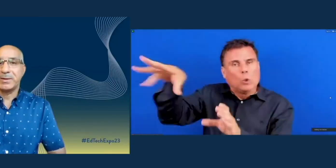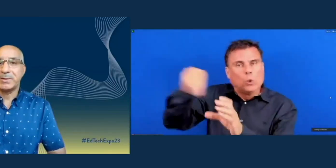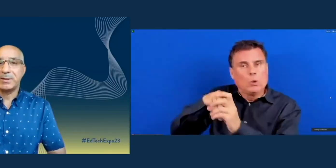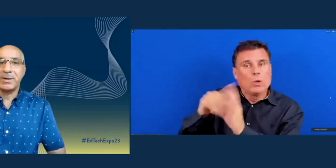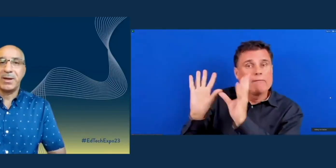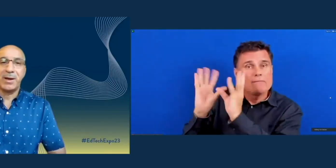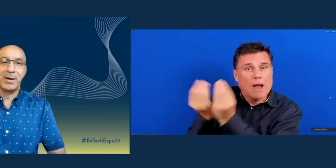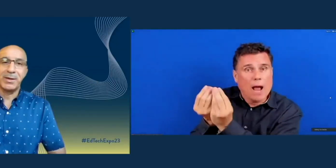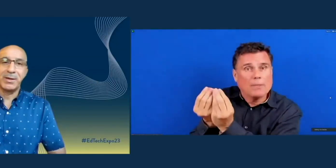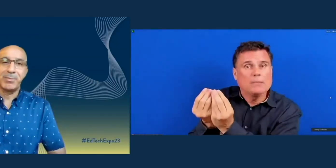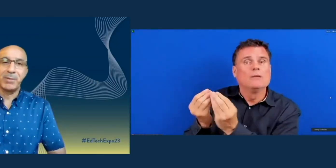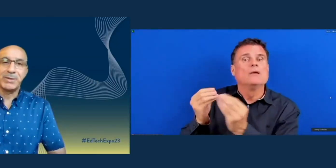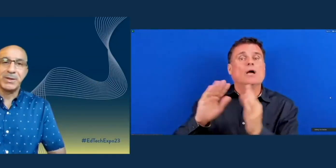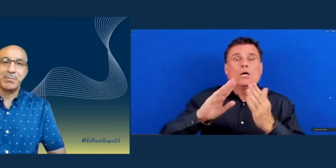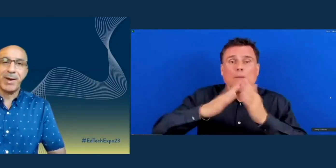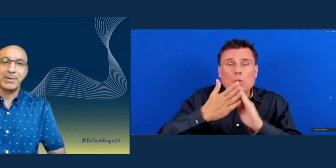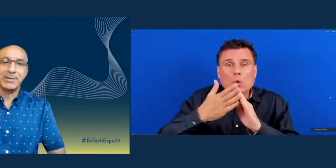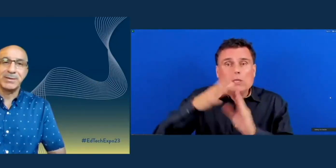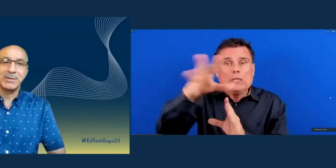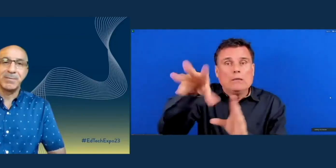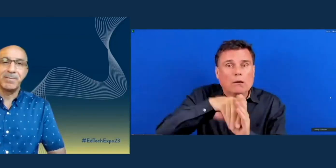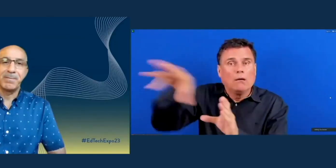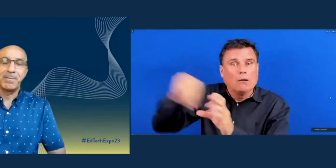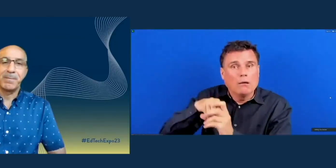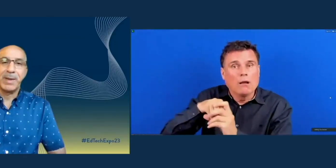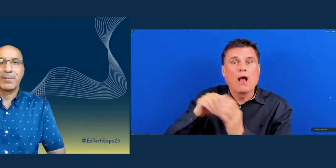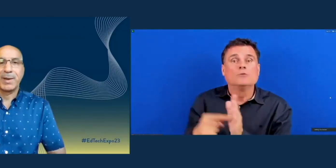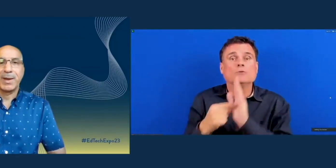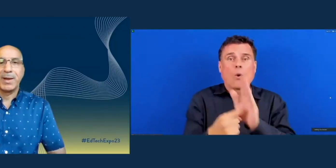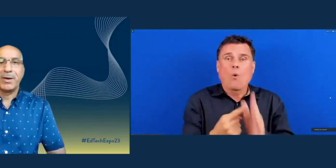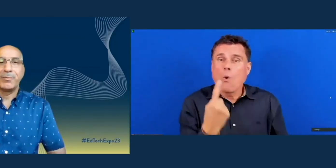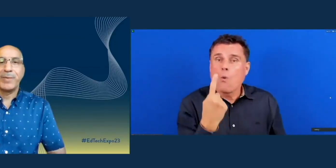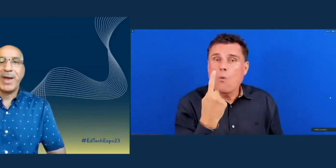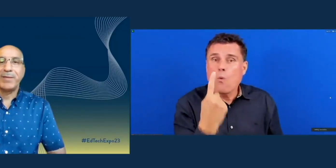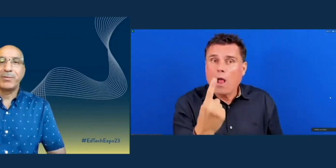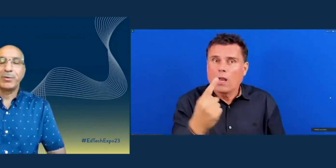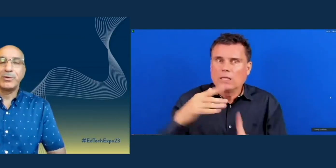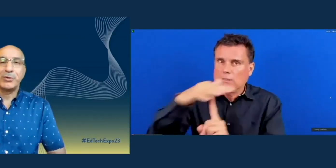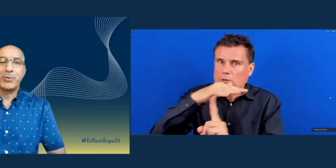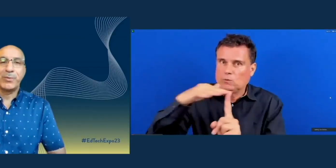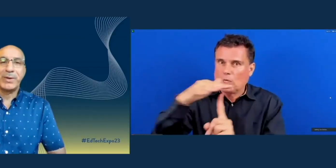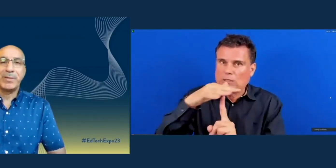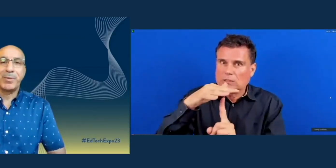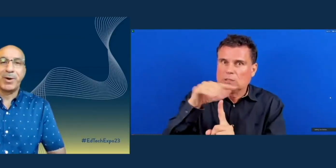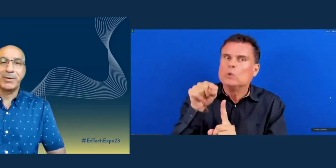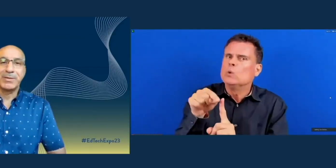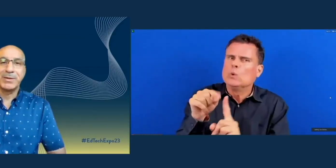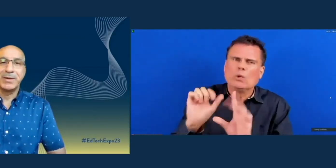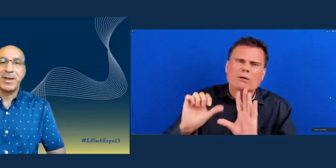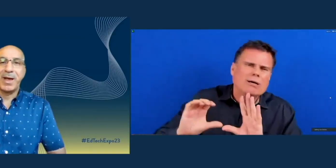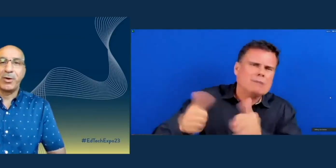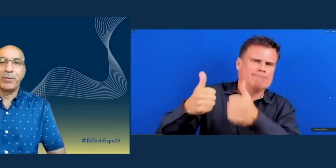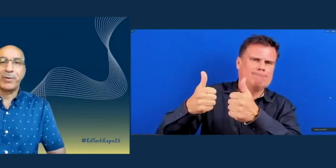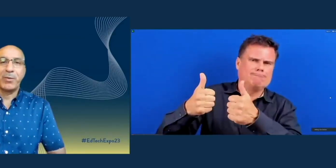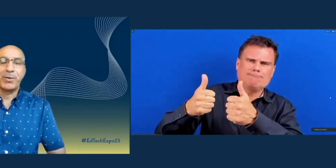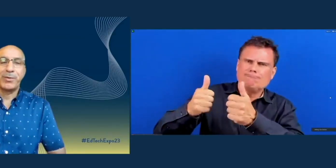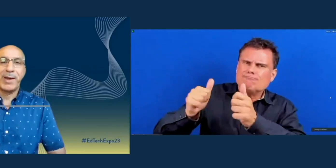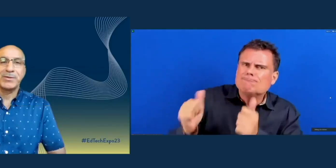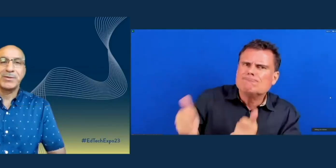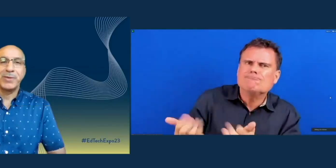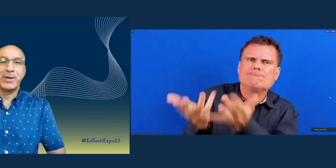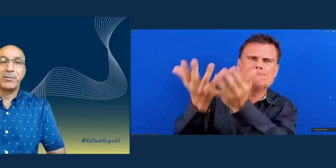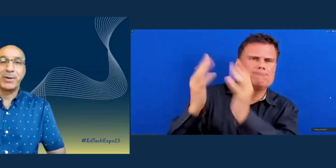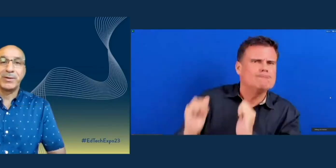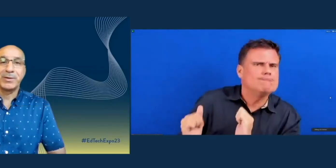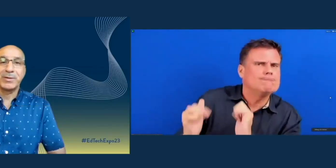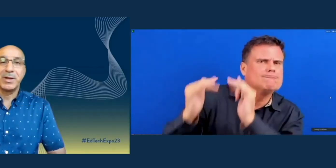case study highlighting promising practices. On behalf of All Children Reading partners, I offer our thanks to